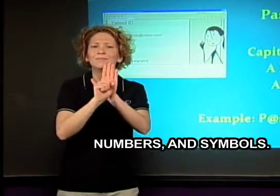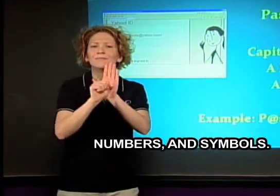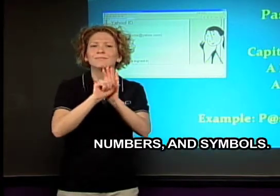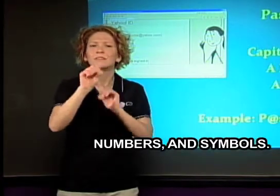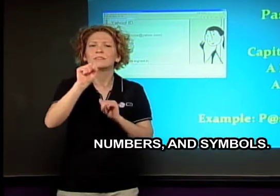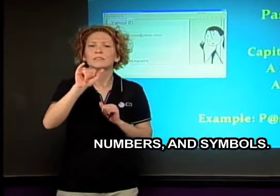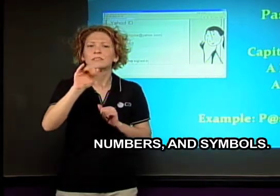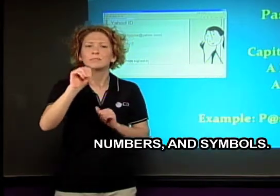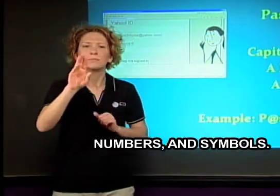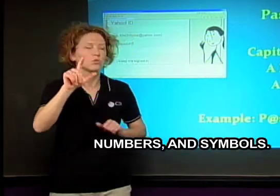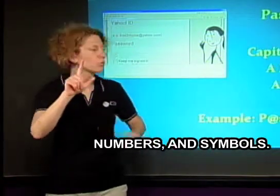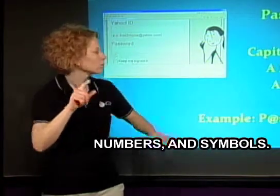numbers, and symbols.